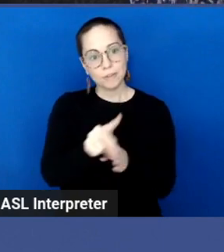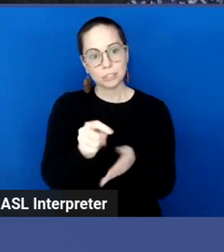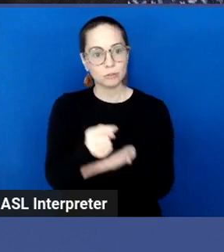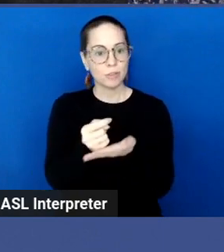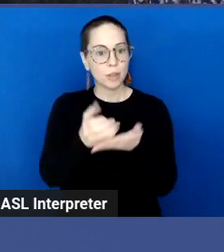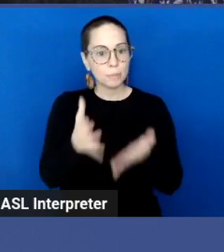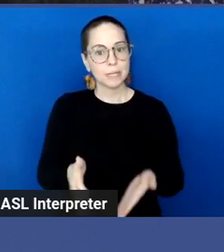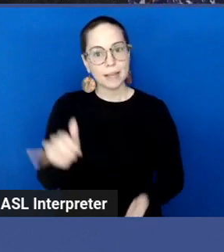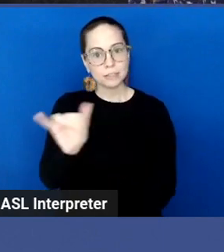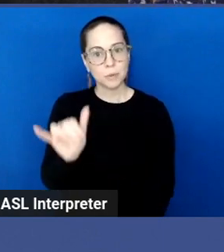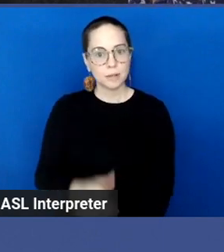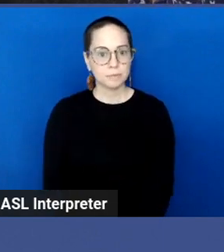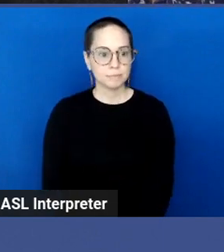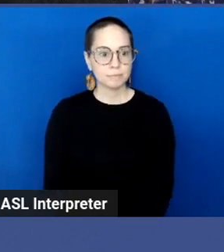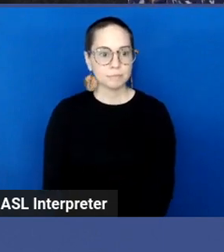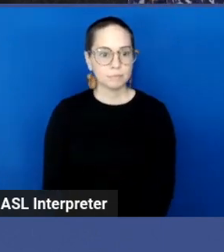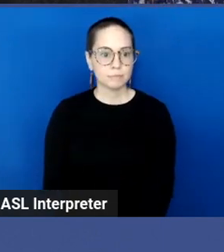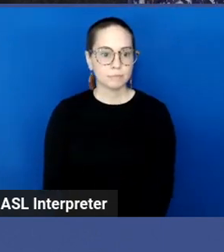well.